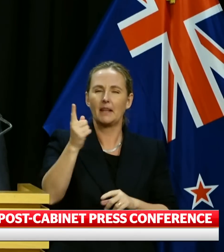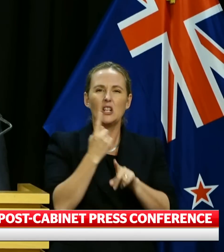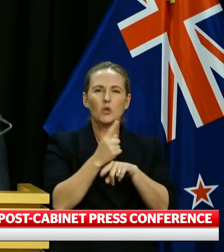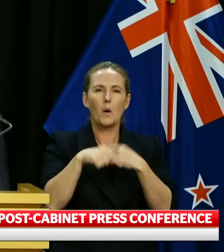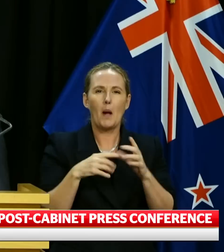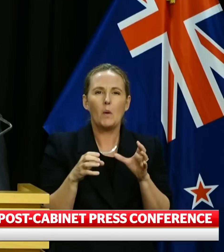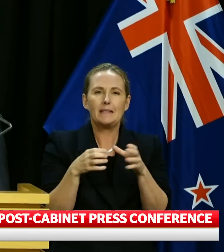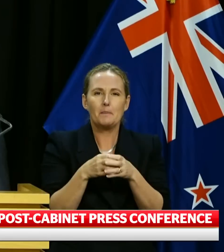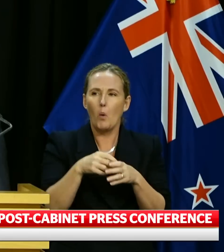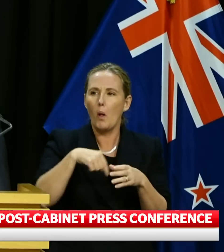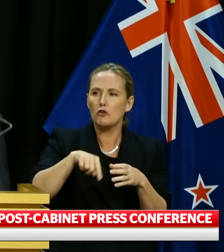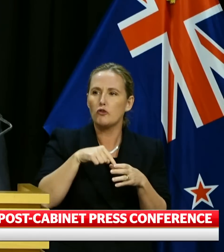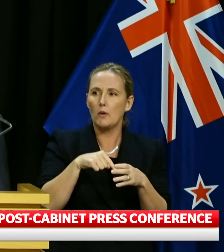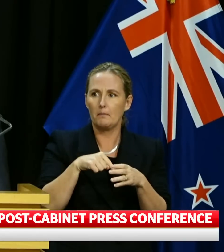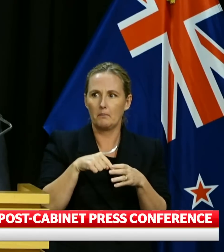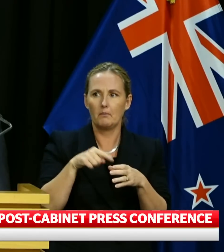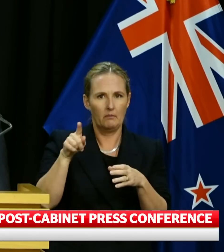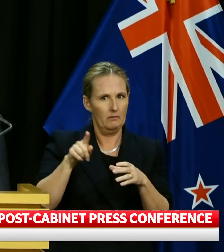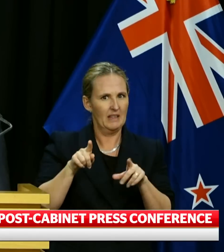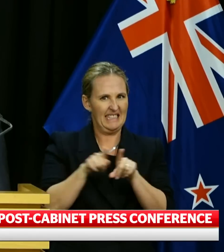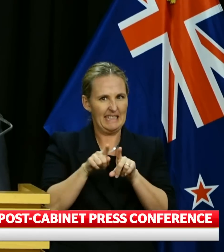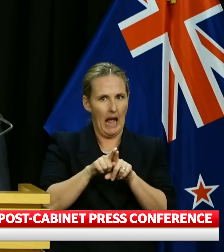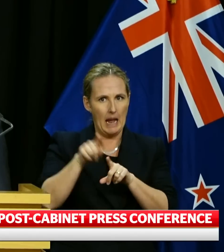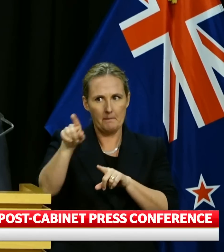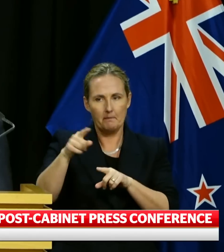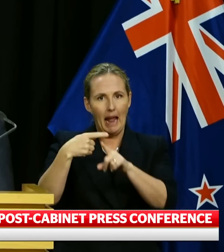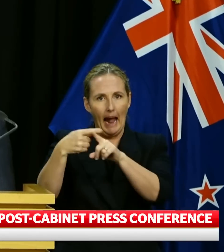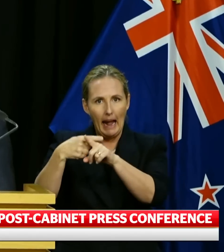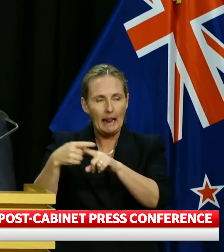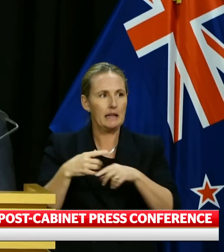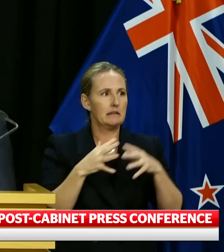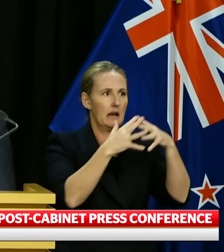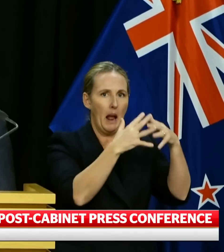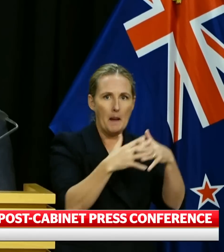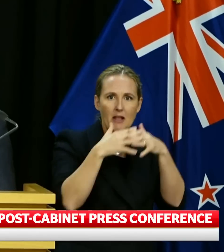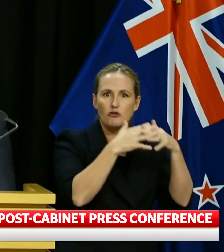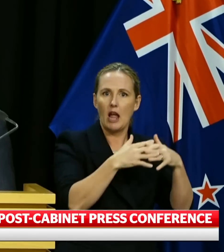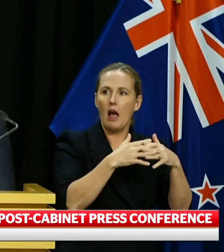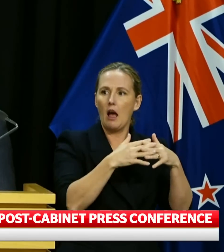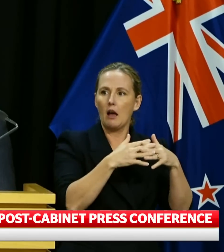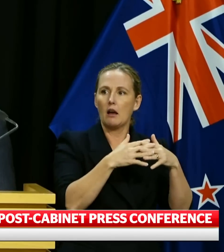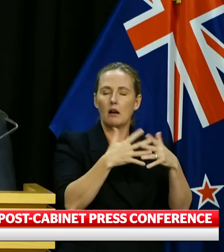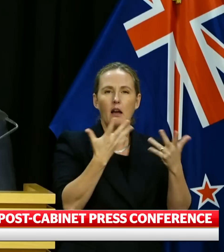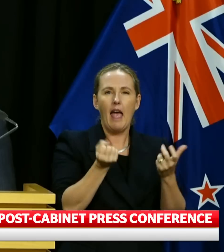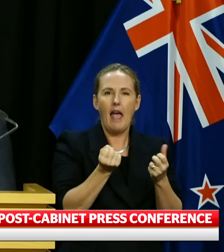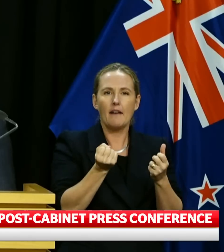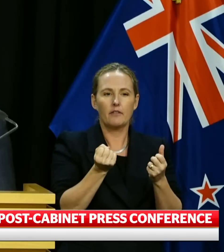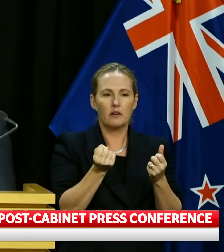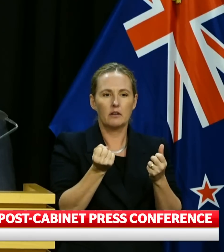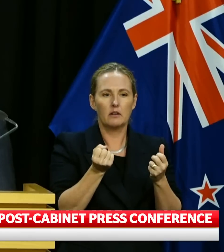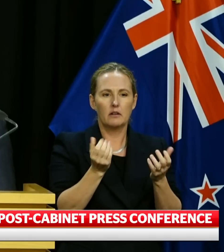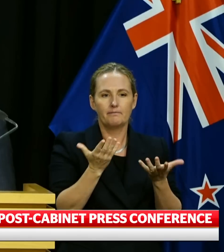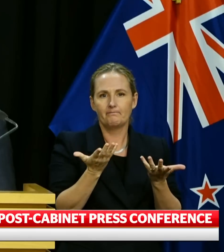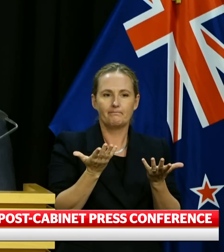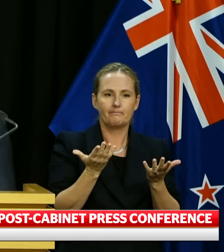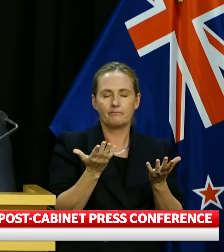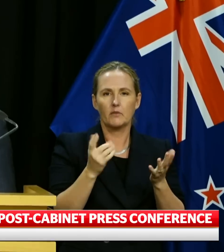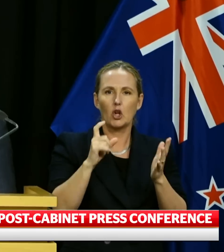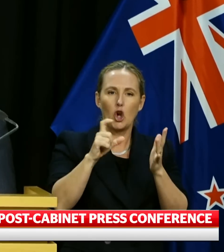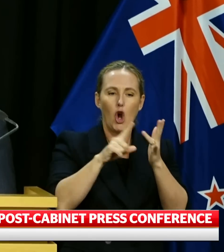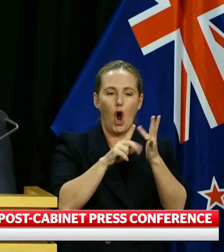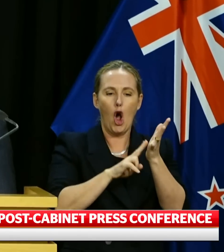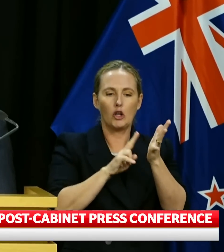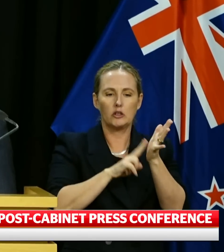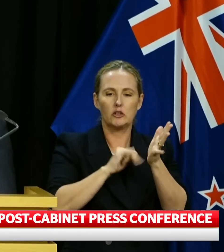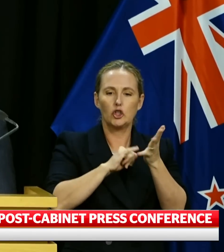fairly mainstream, especially in the United Kingdom, the United States, and particularly amongst conservative parties. It doesn't appear as though National are walking down